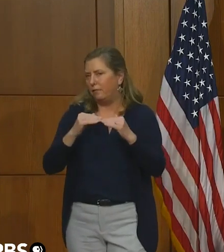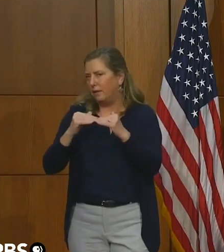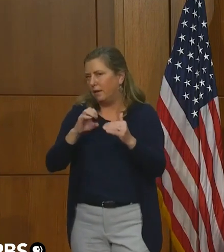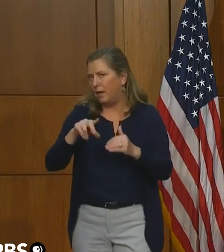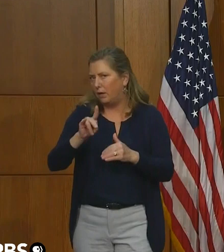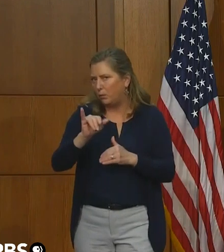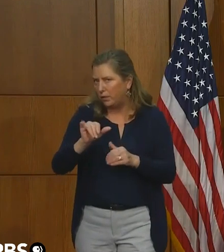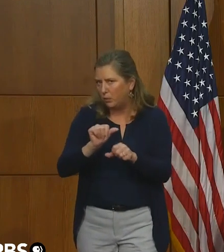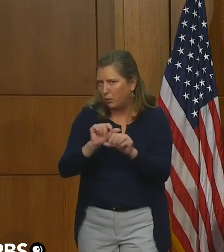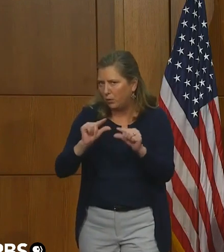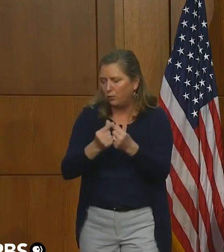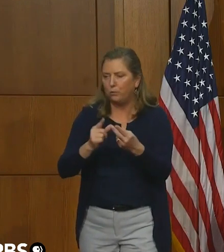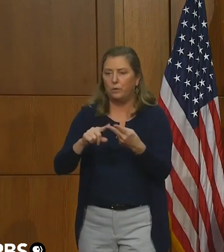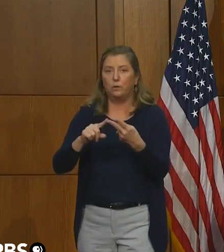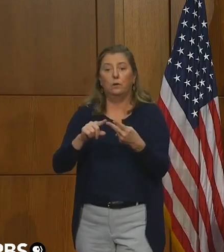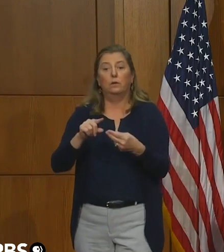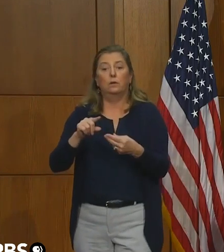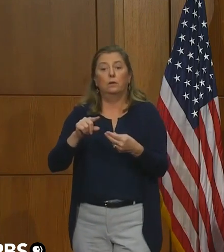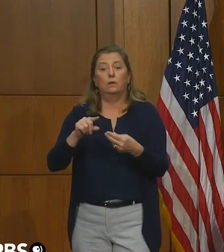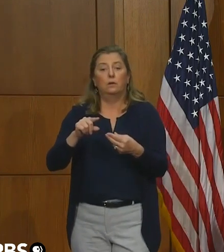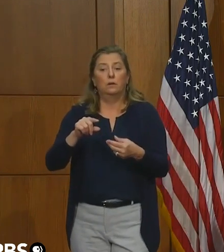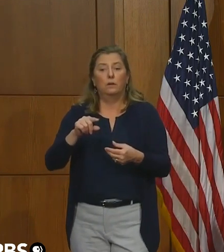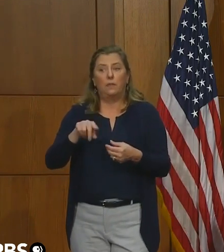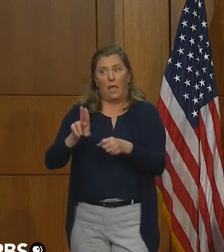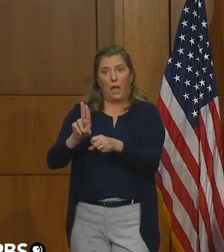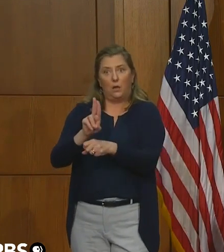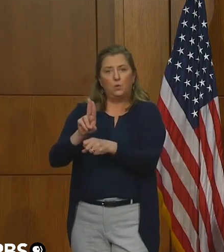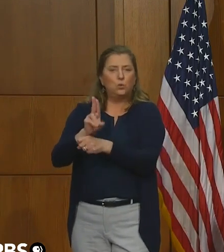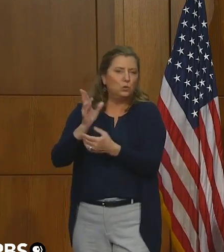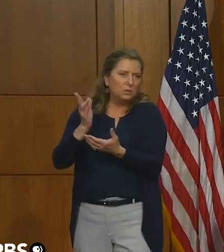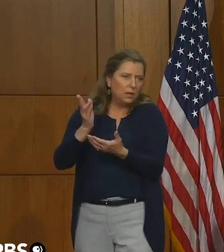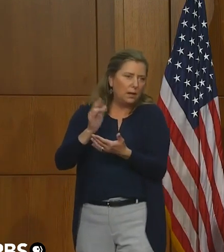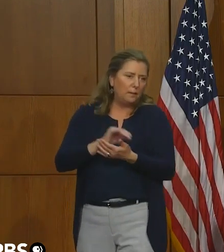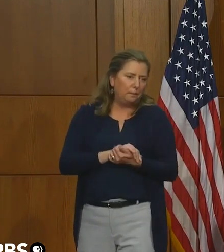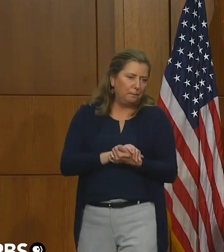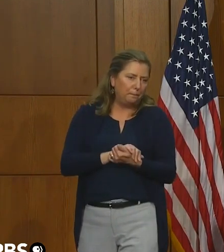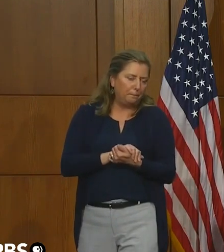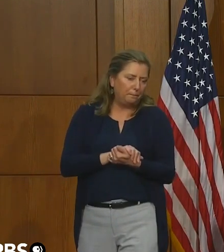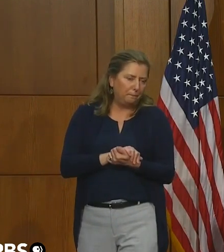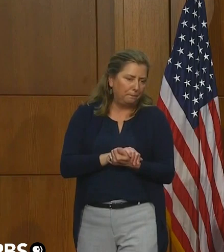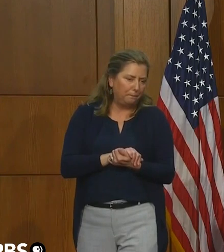The health work equity work group utilizes some